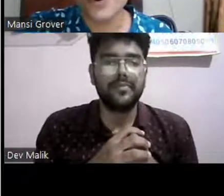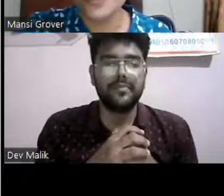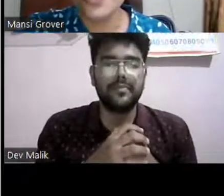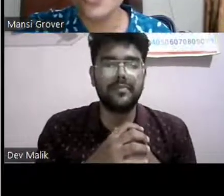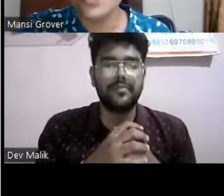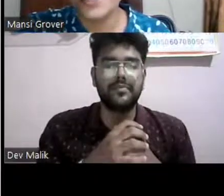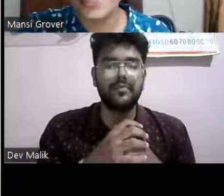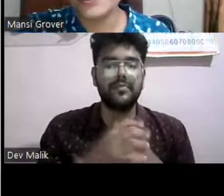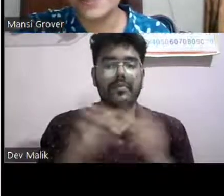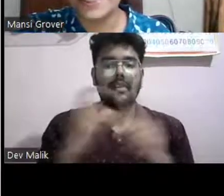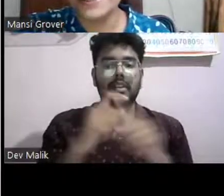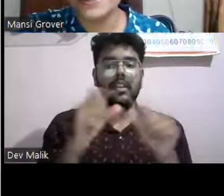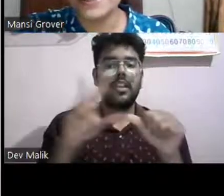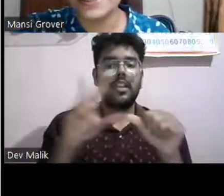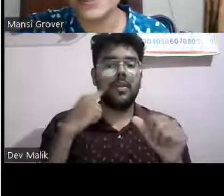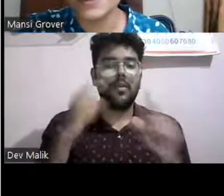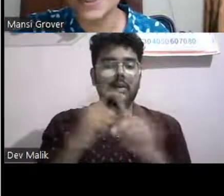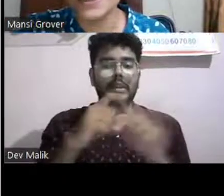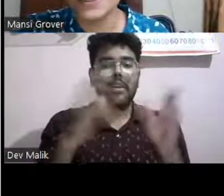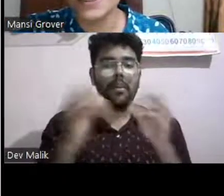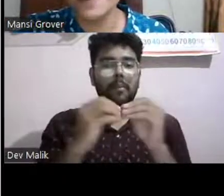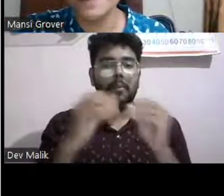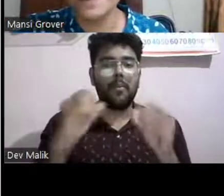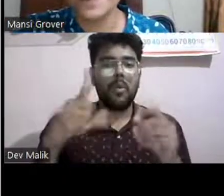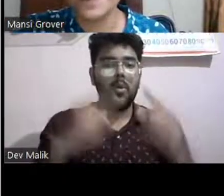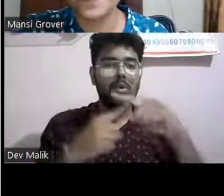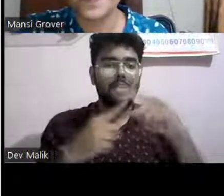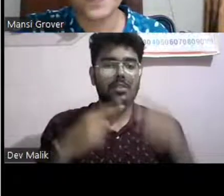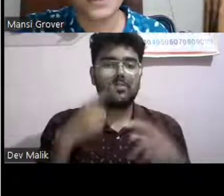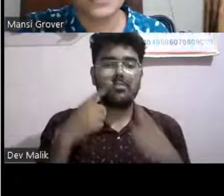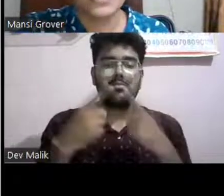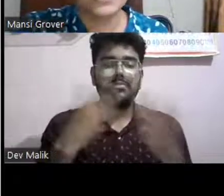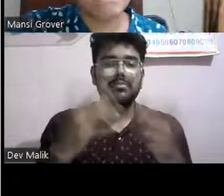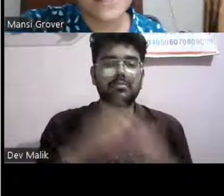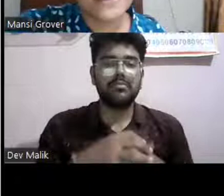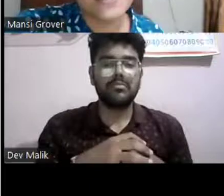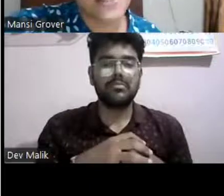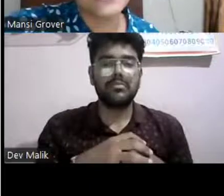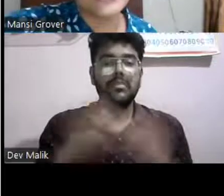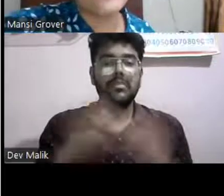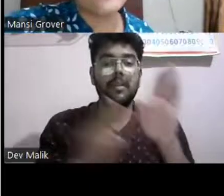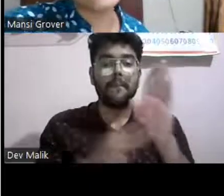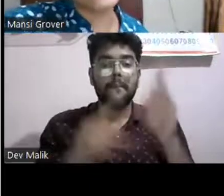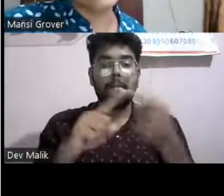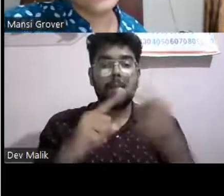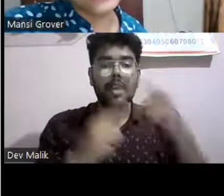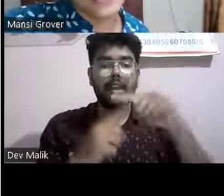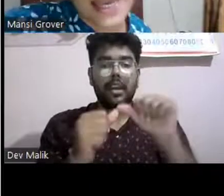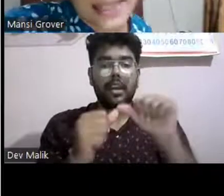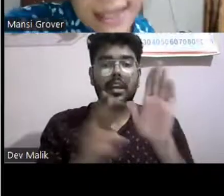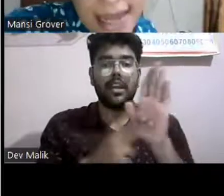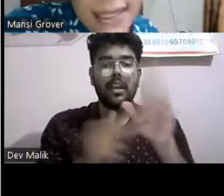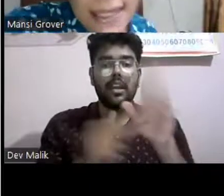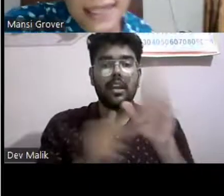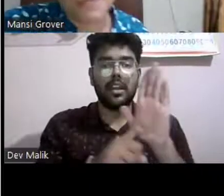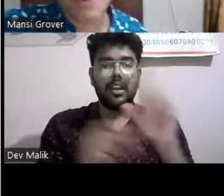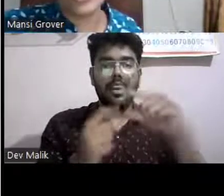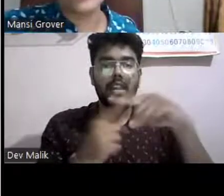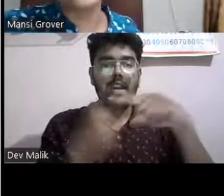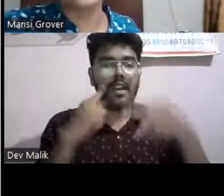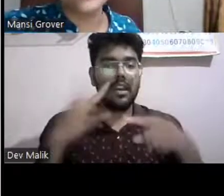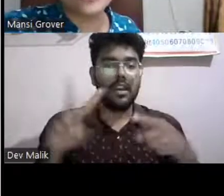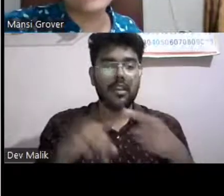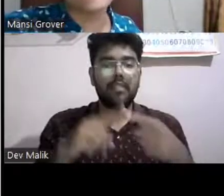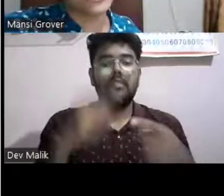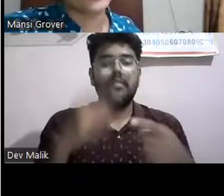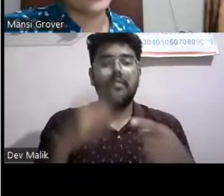David Bolt would explain it in his words here. The meta-narrative of disability extends this model